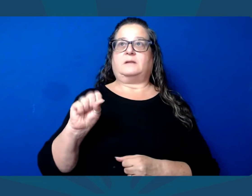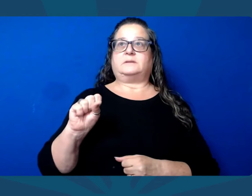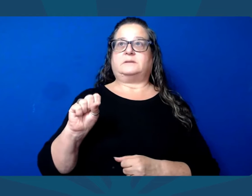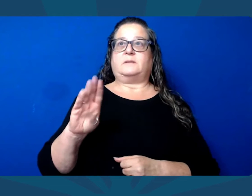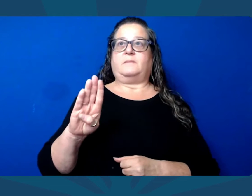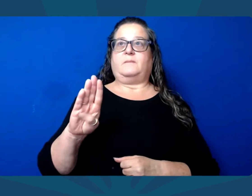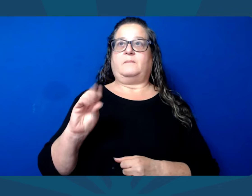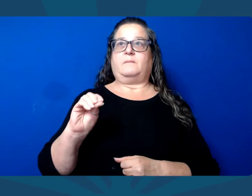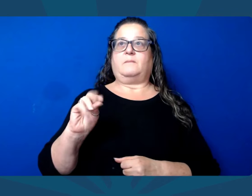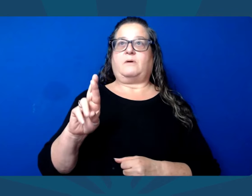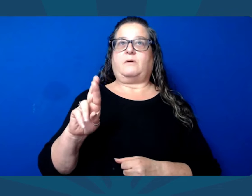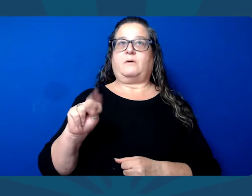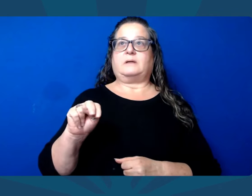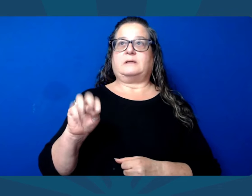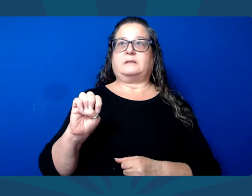Website,